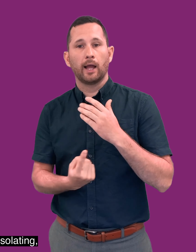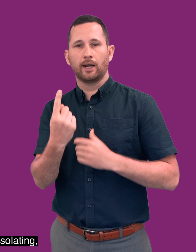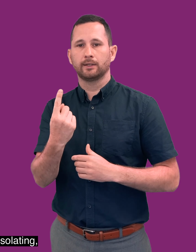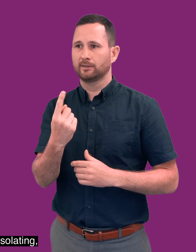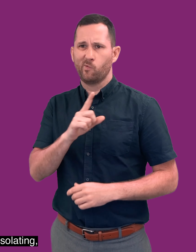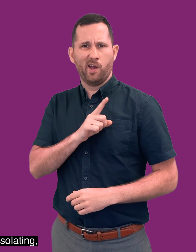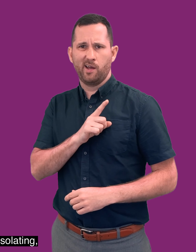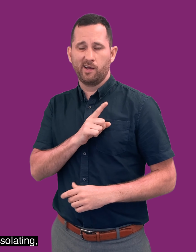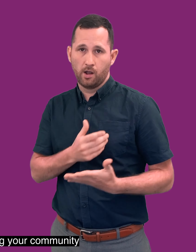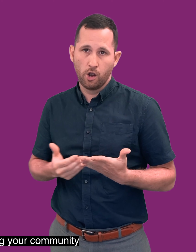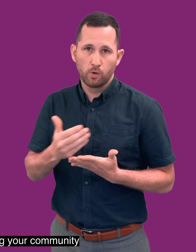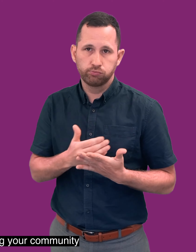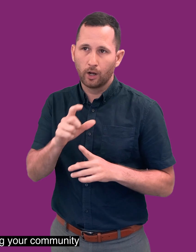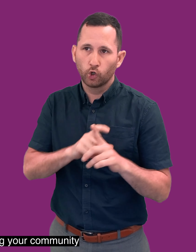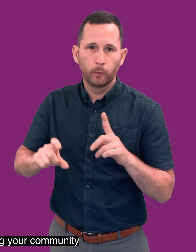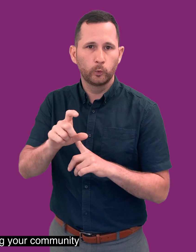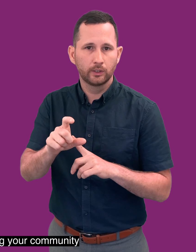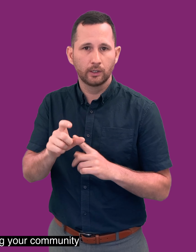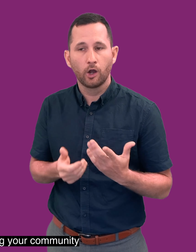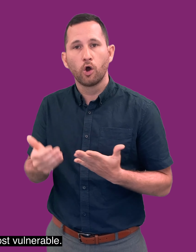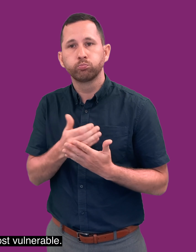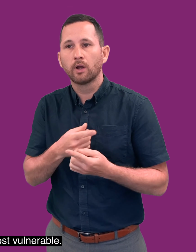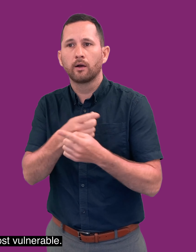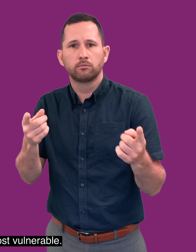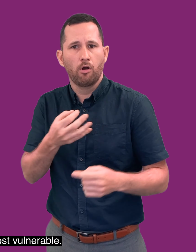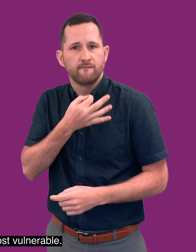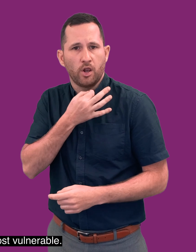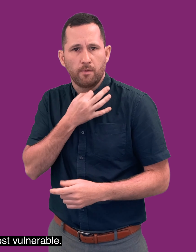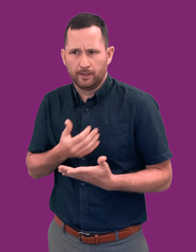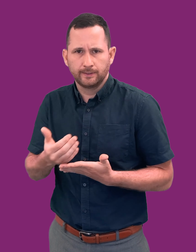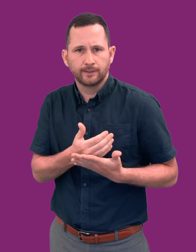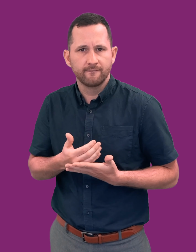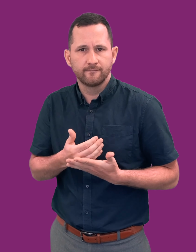By self-isolating, you are protecting your community and those most vulnerable.